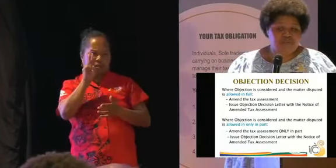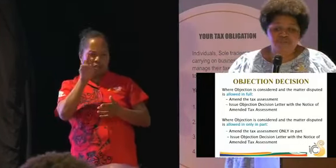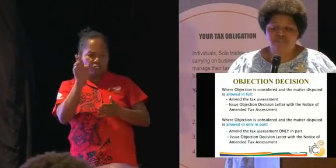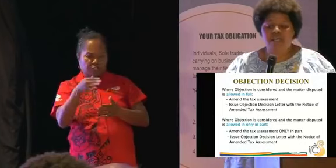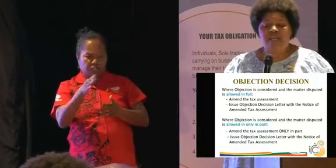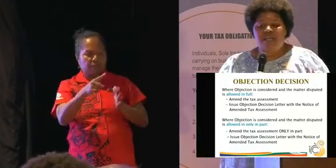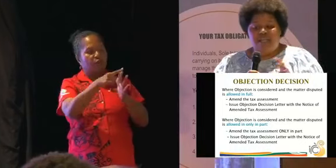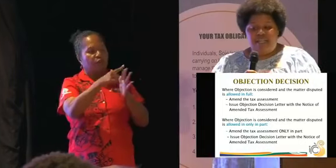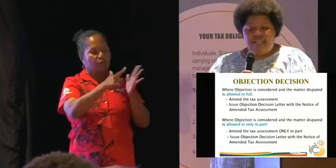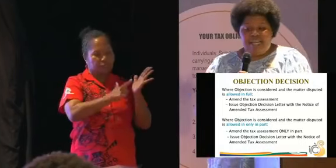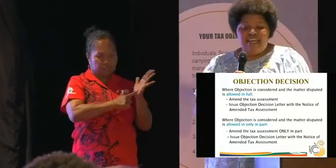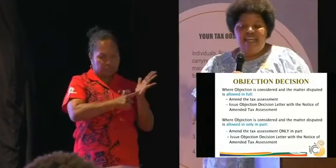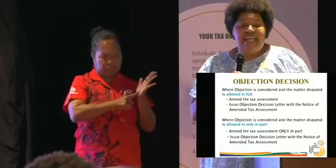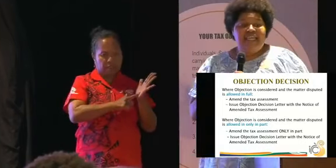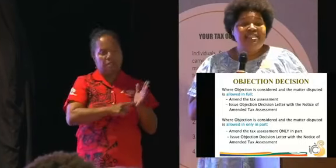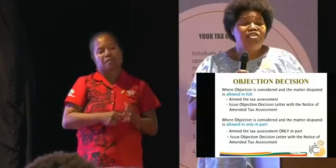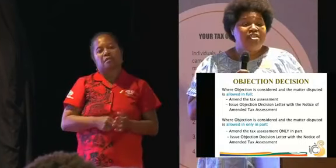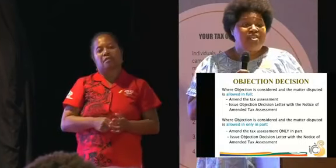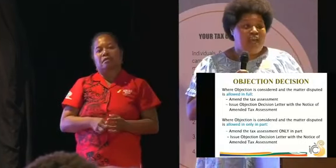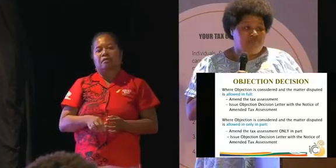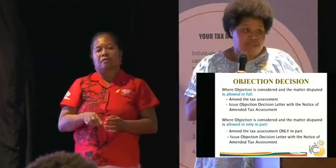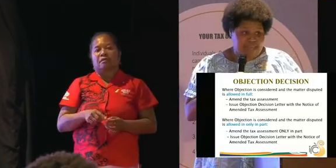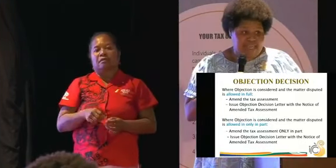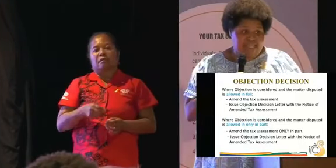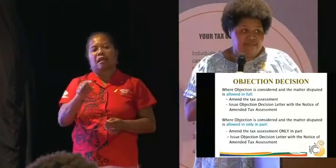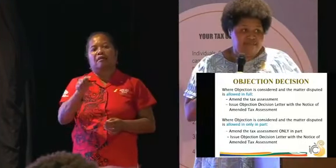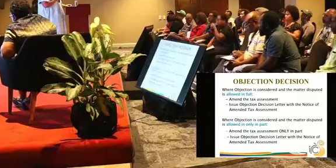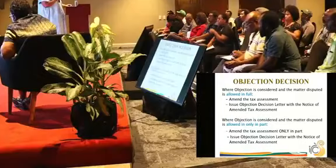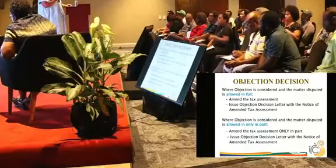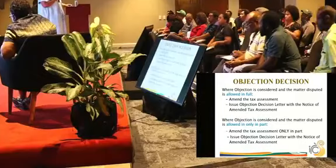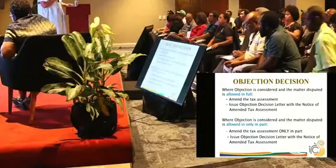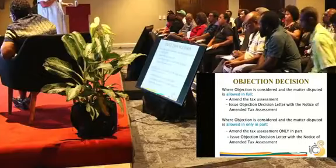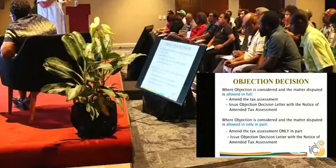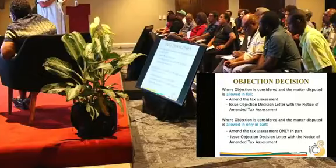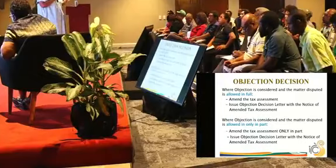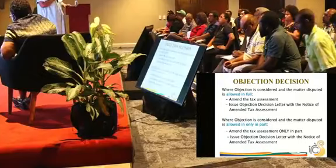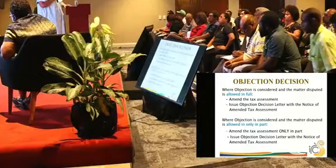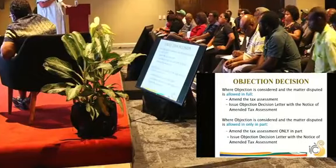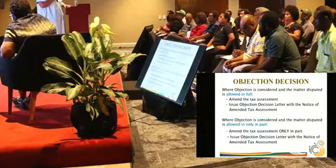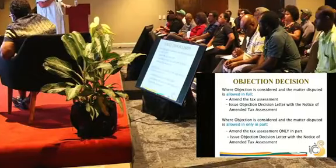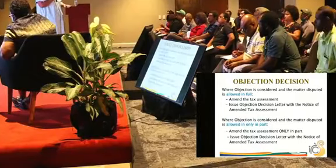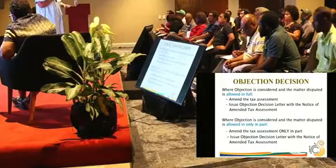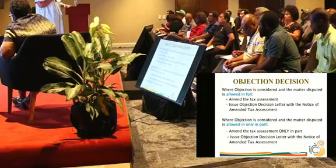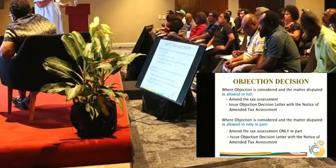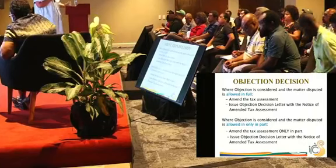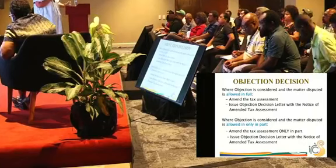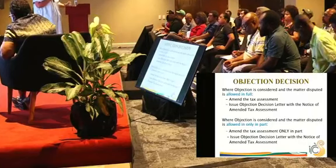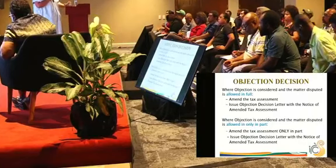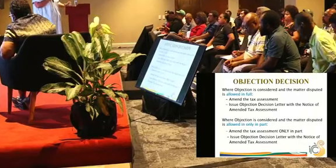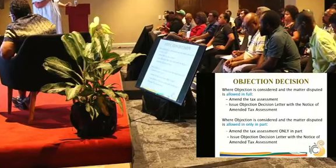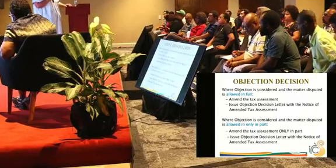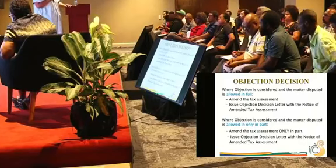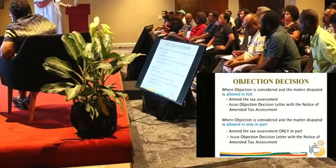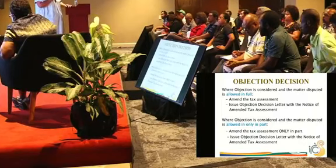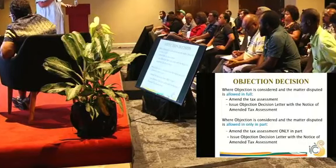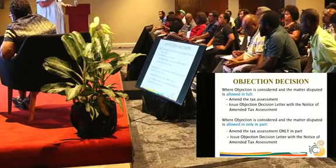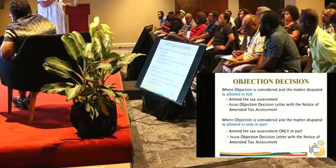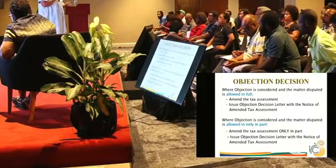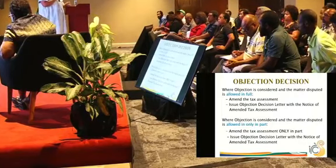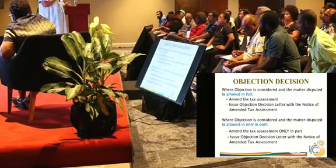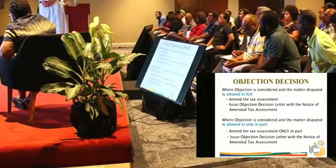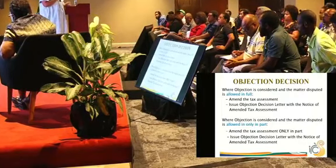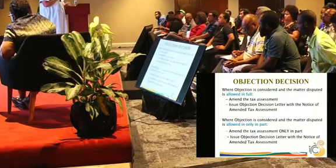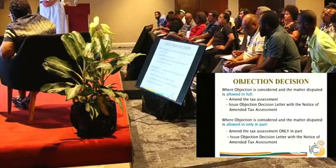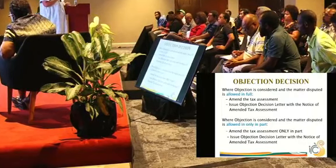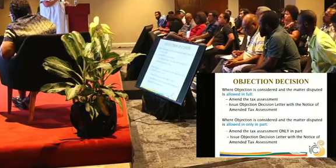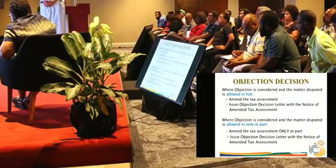particular issues, then a decision is now being made. So where the objection is now considered and the